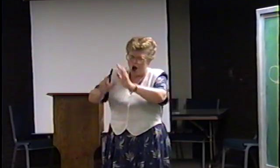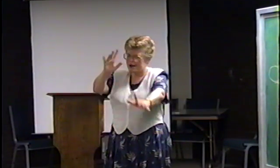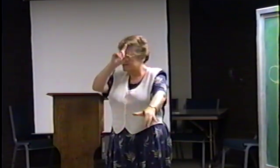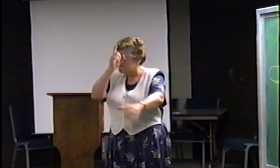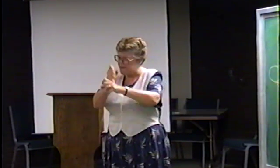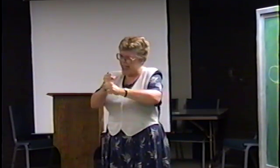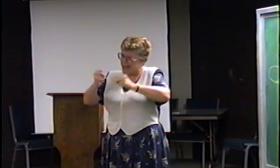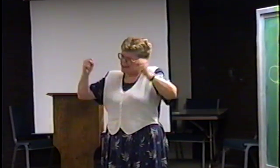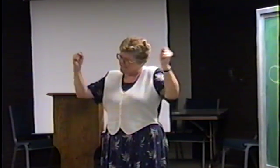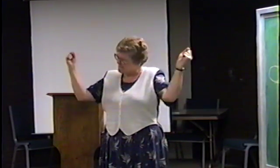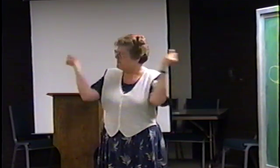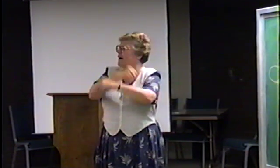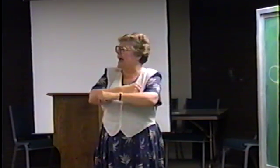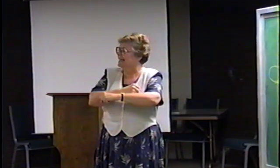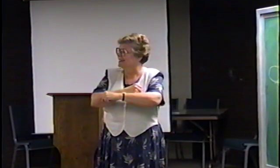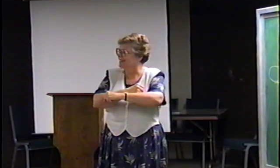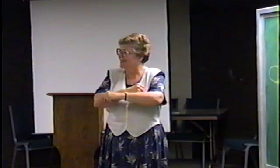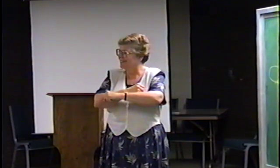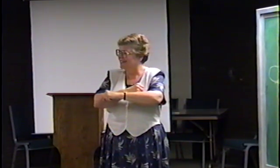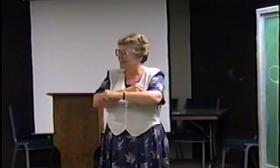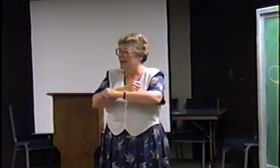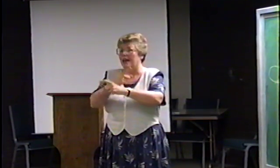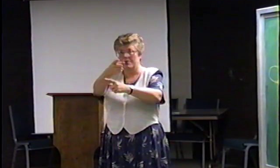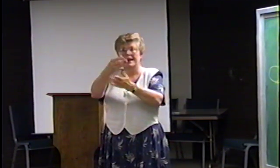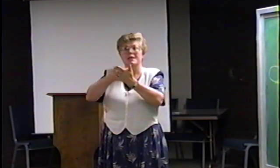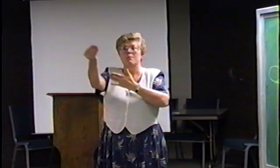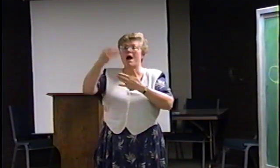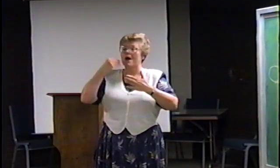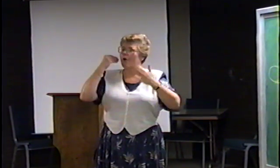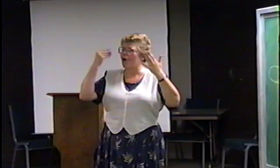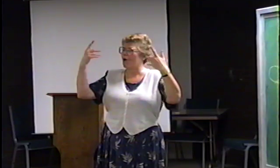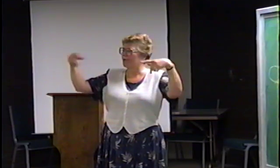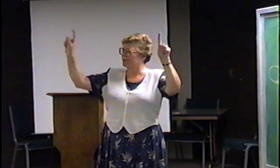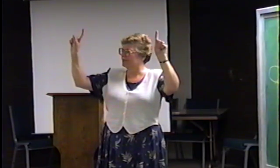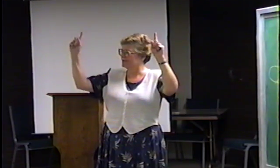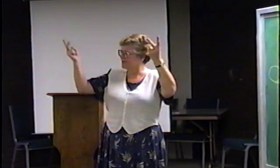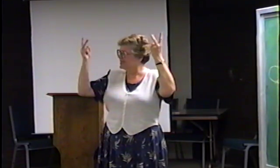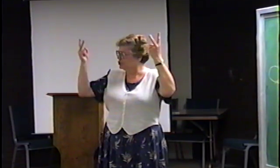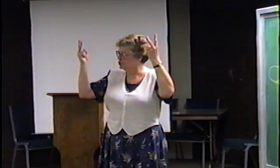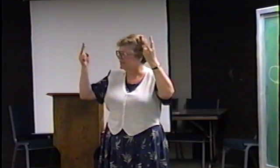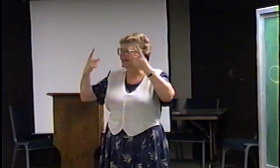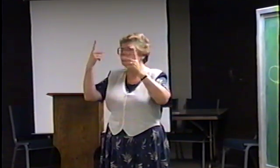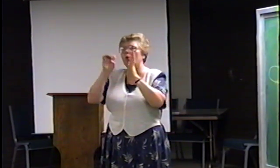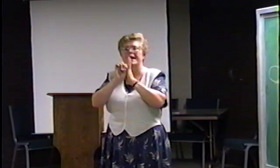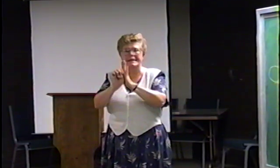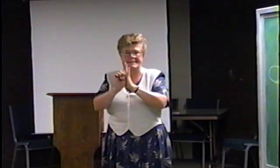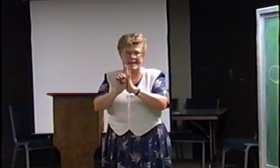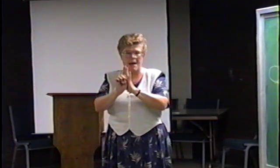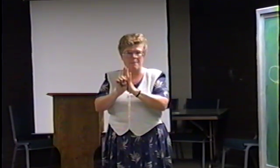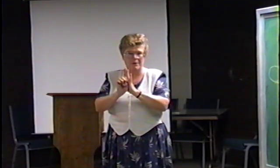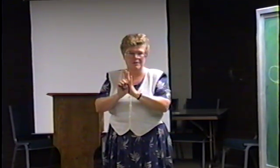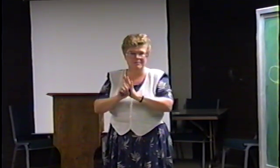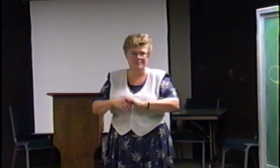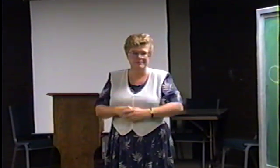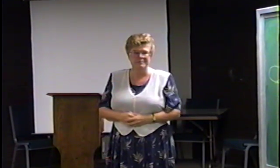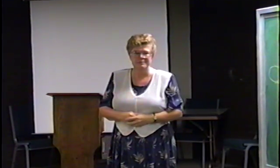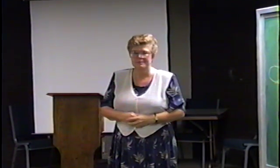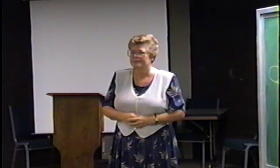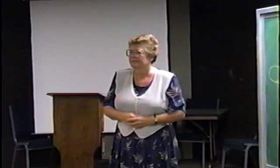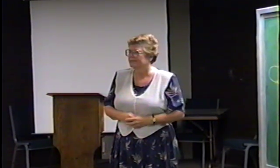Red, hard, fight. And then he brought home victory that won his stamper.